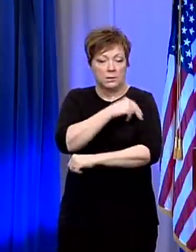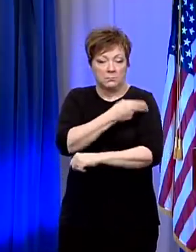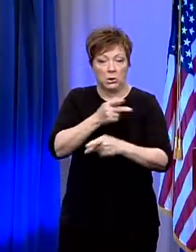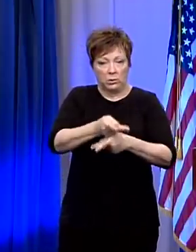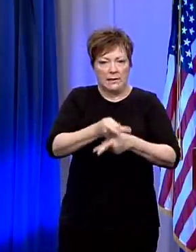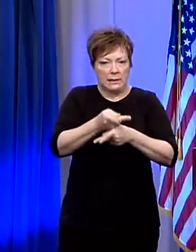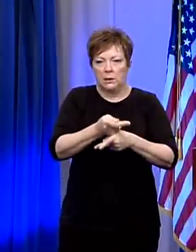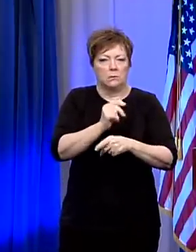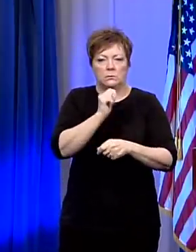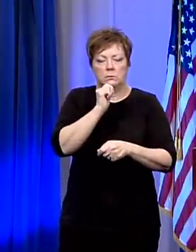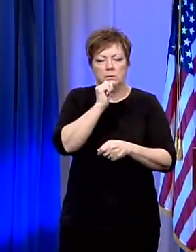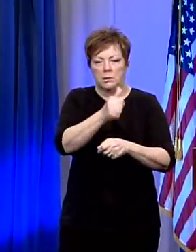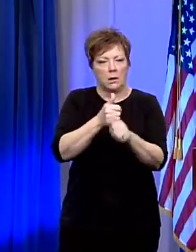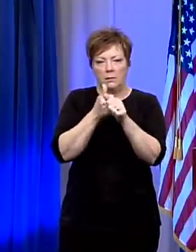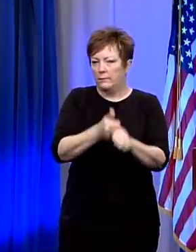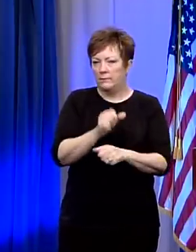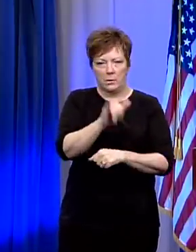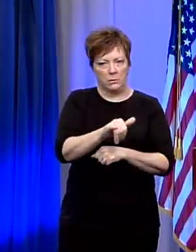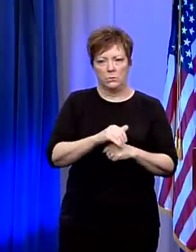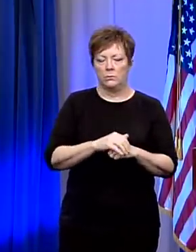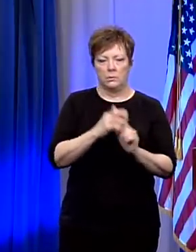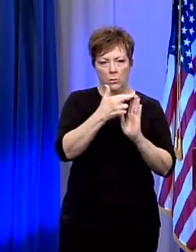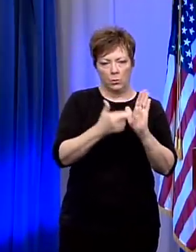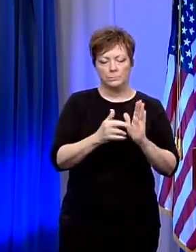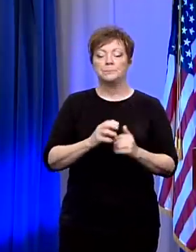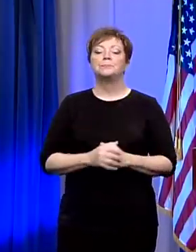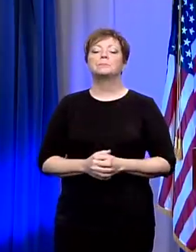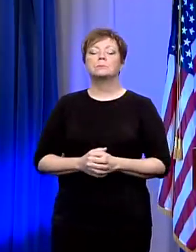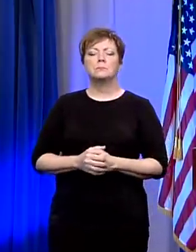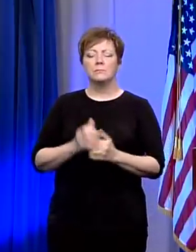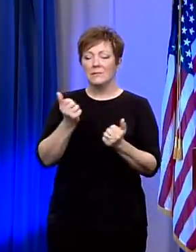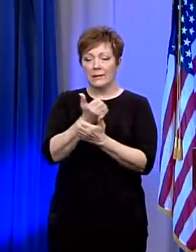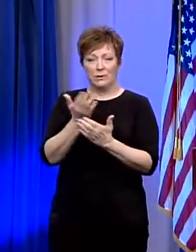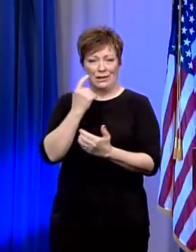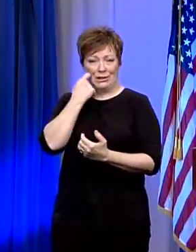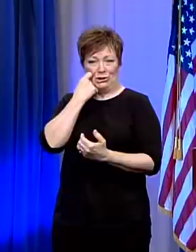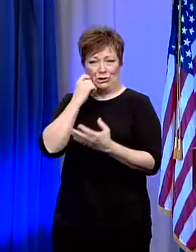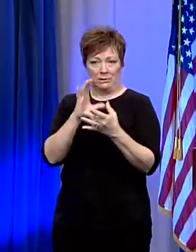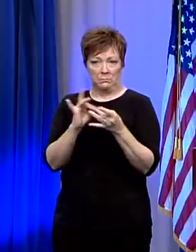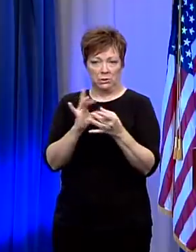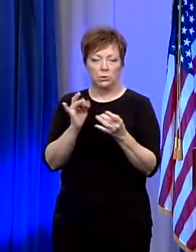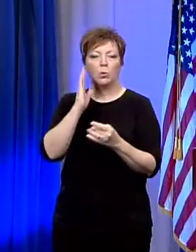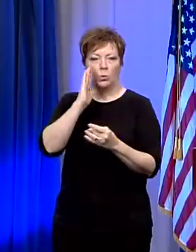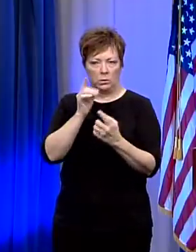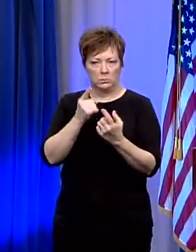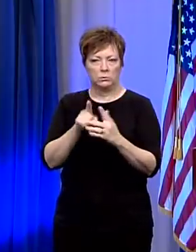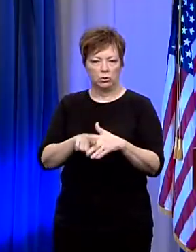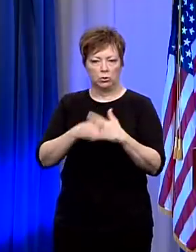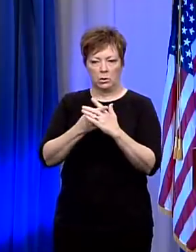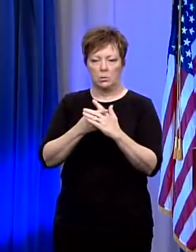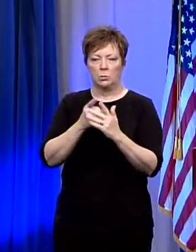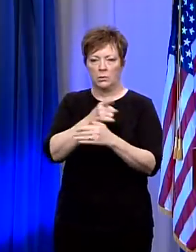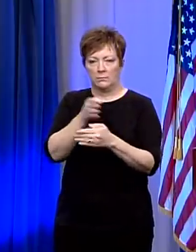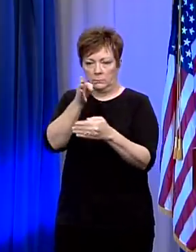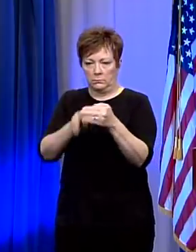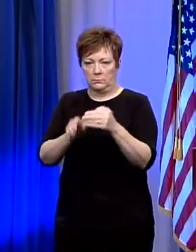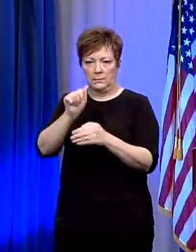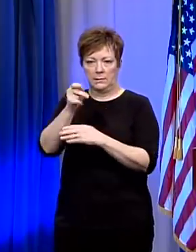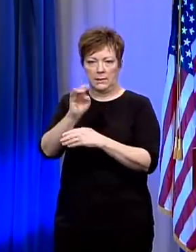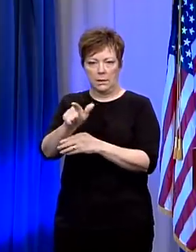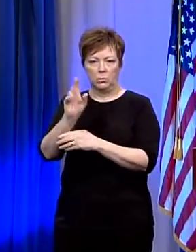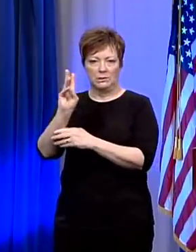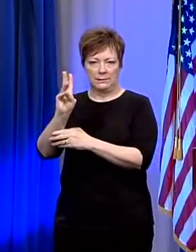on-site daycares. All of those things that I just mentioned will be in effect through April 6th,